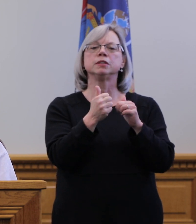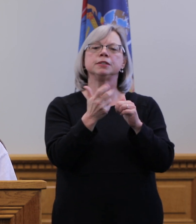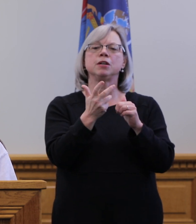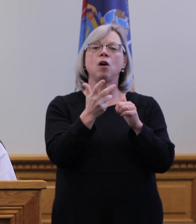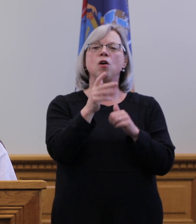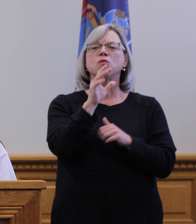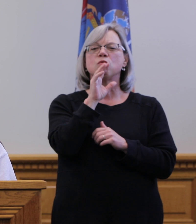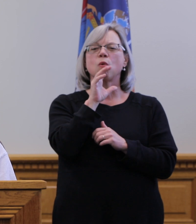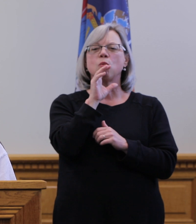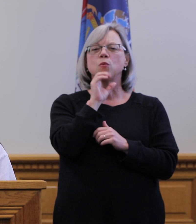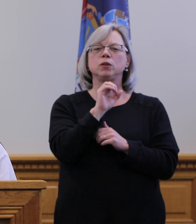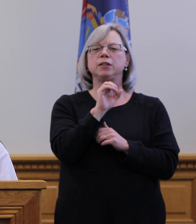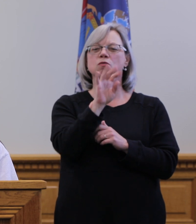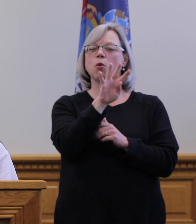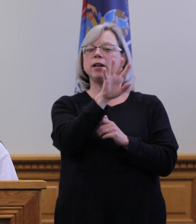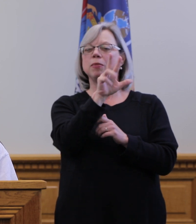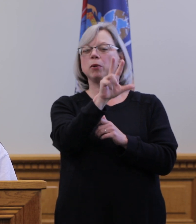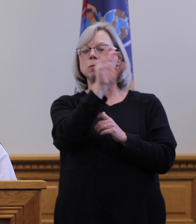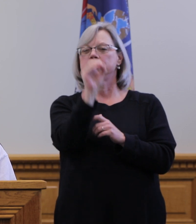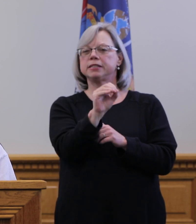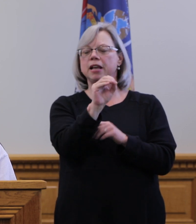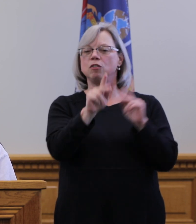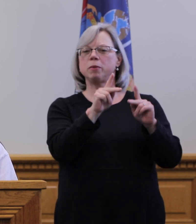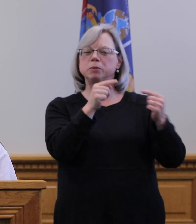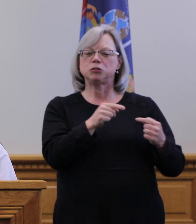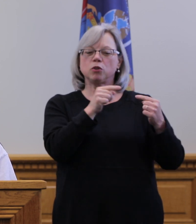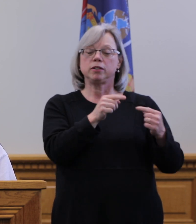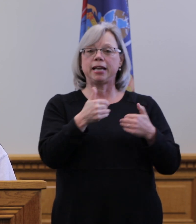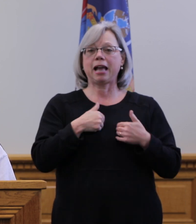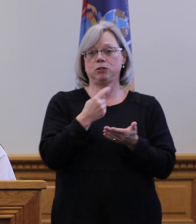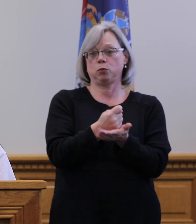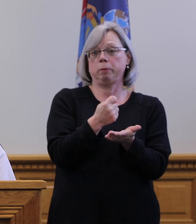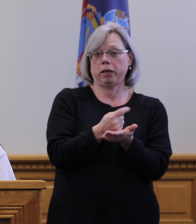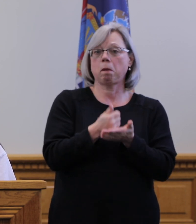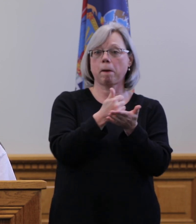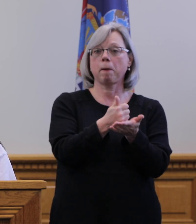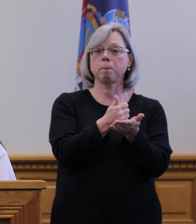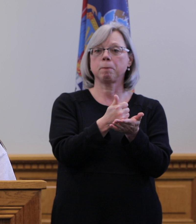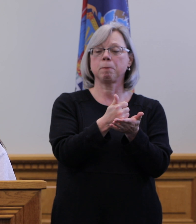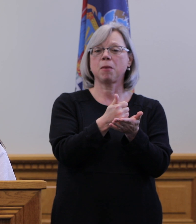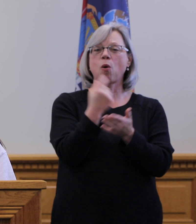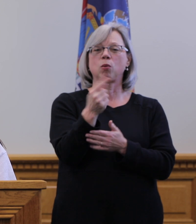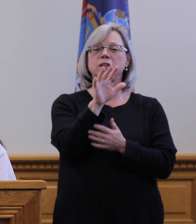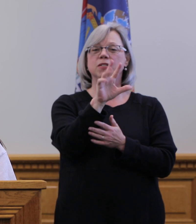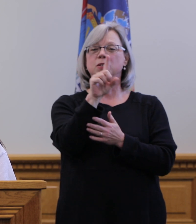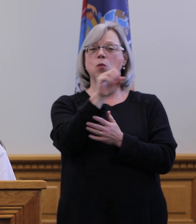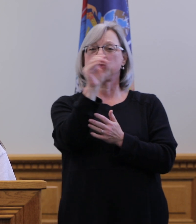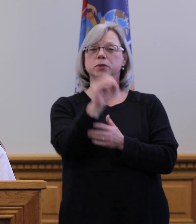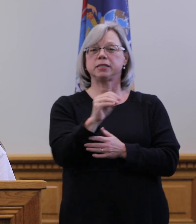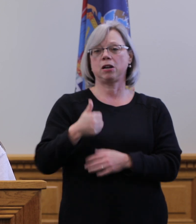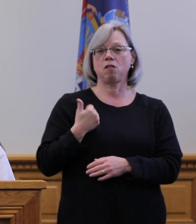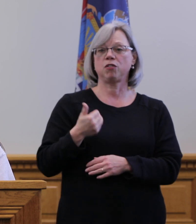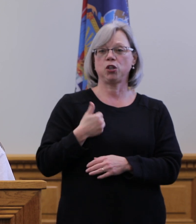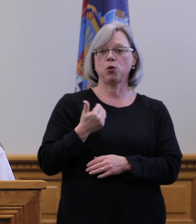only 43% of those struggling receive treatment for these conditions. And only 51% of